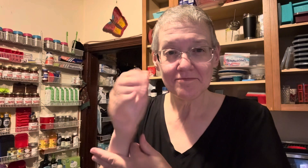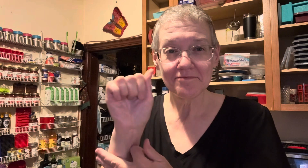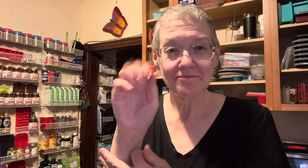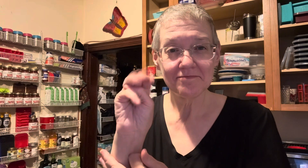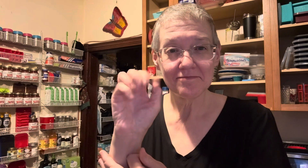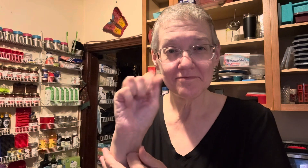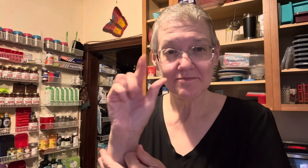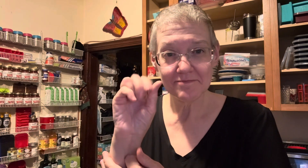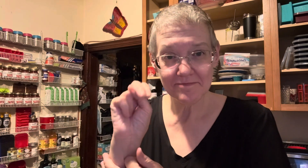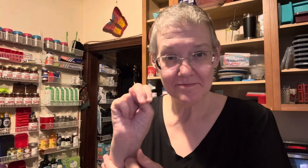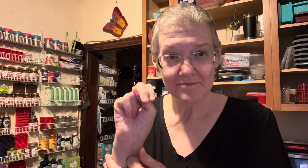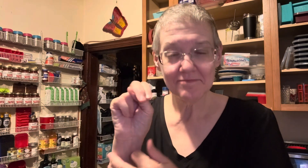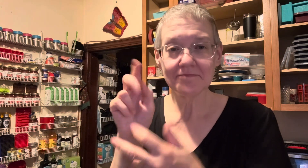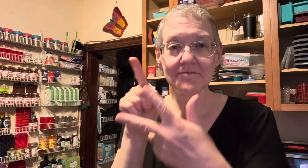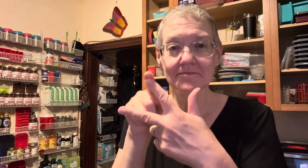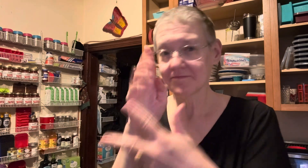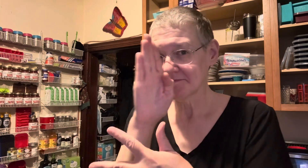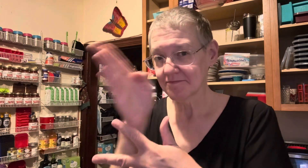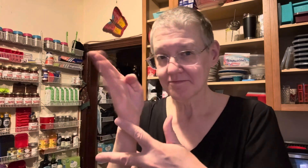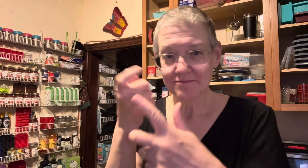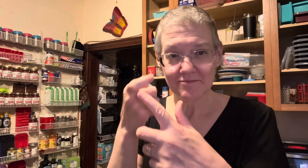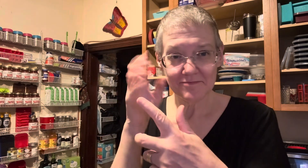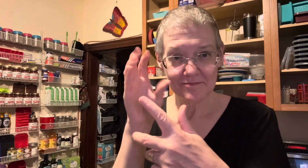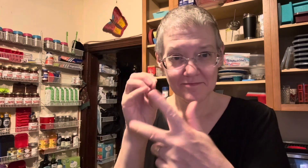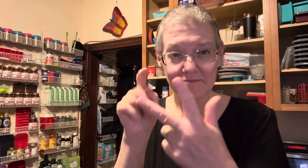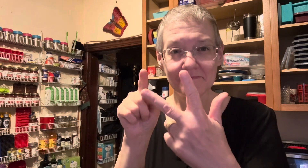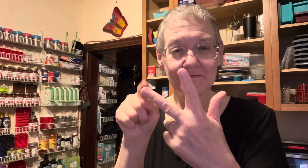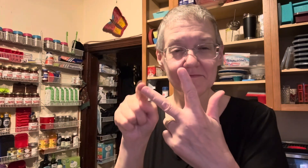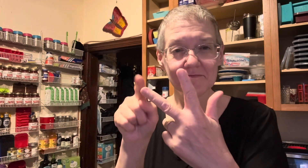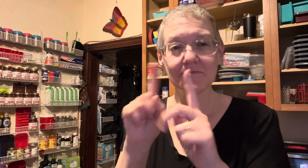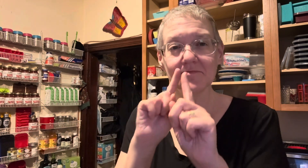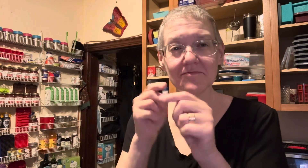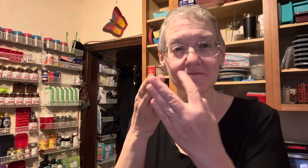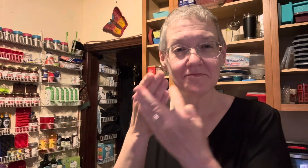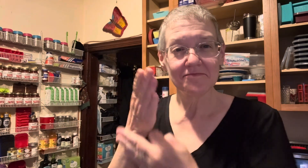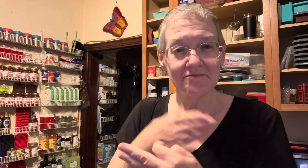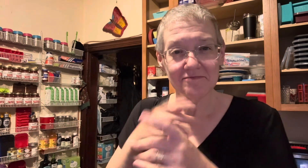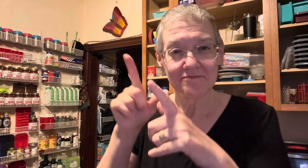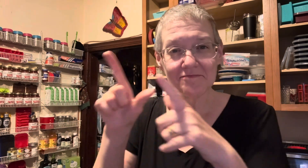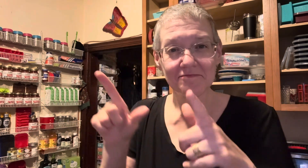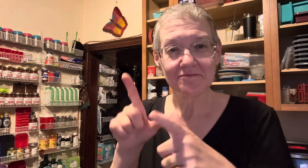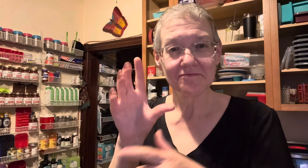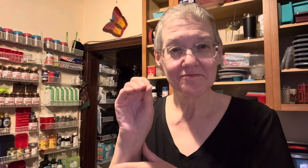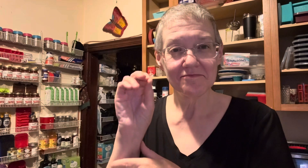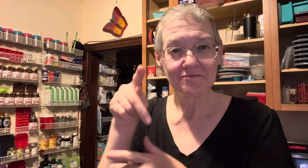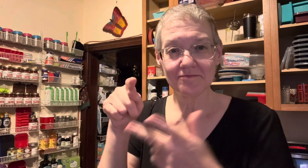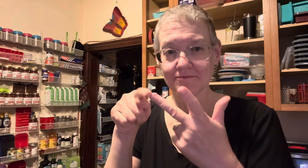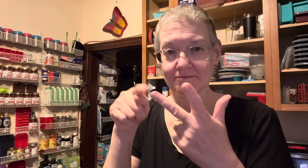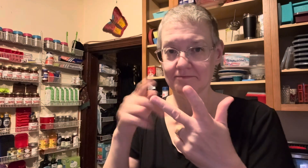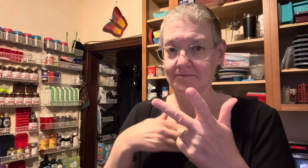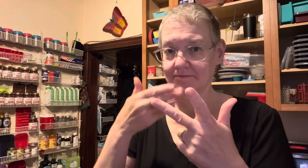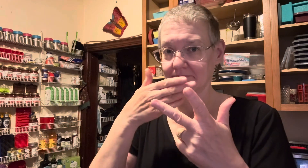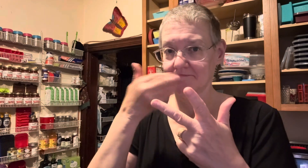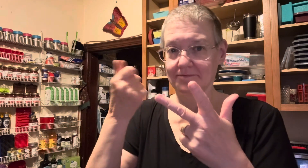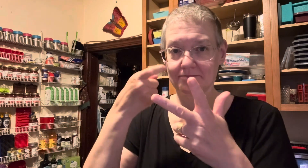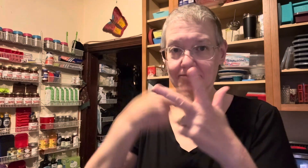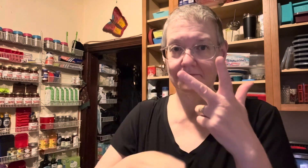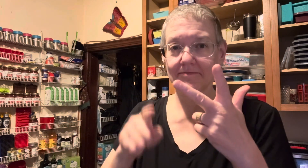I buy them through Amazon, direct from the website sometimes, or through my local co-op. And the local co-op is my